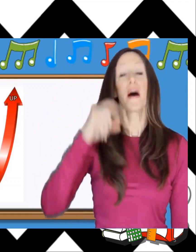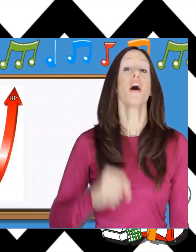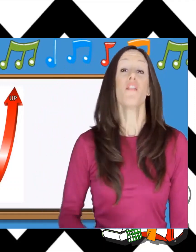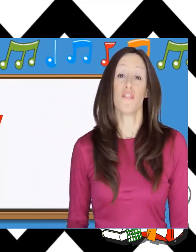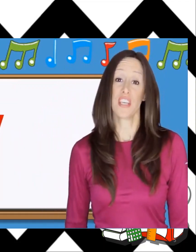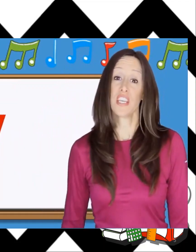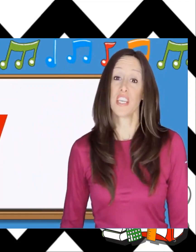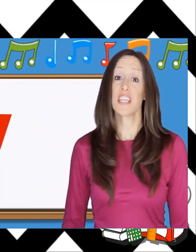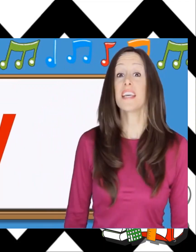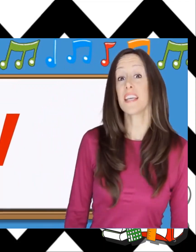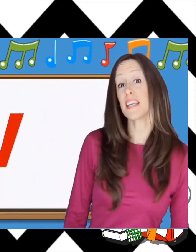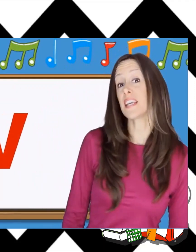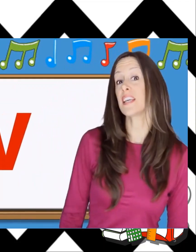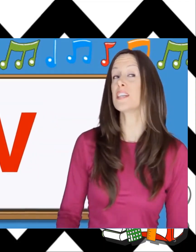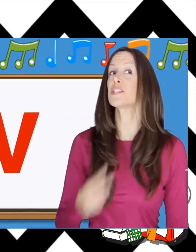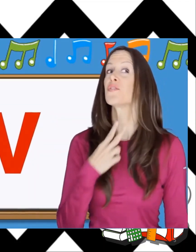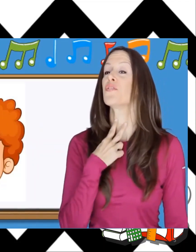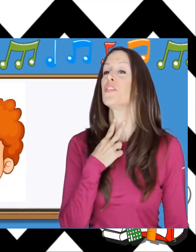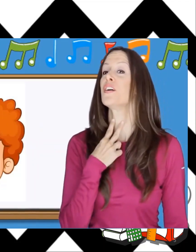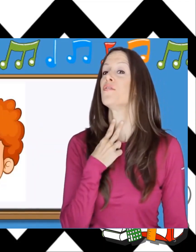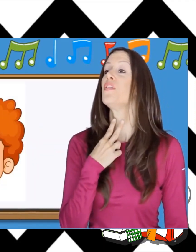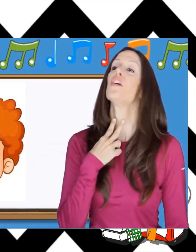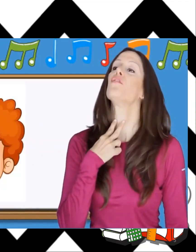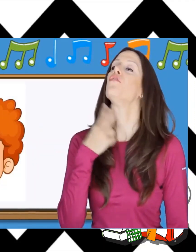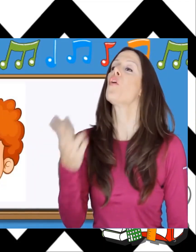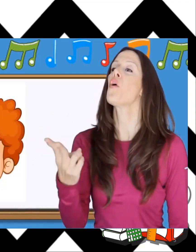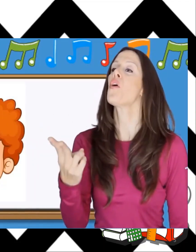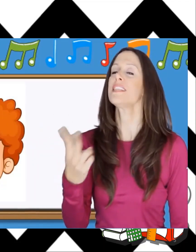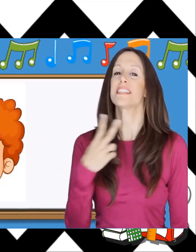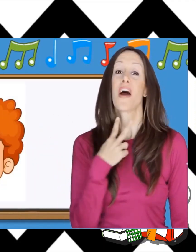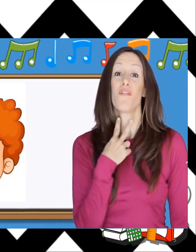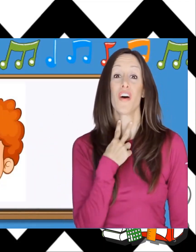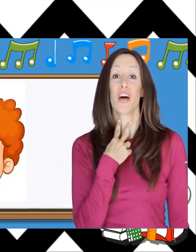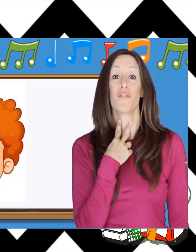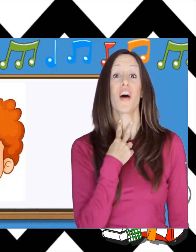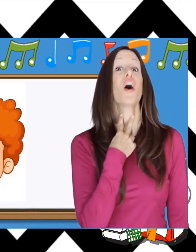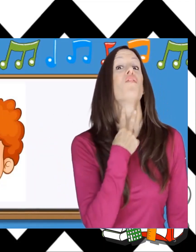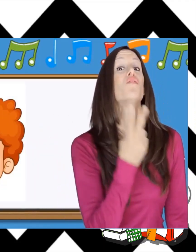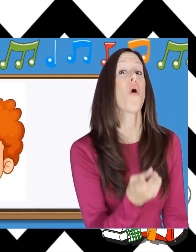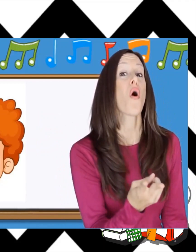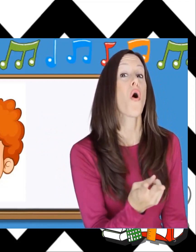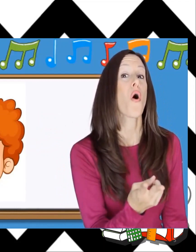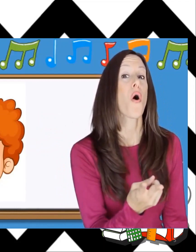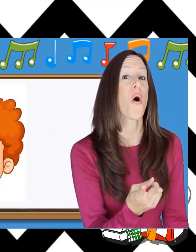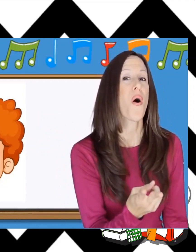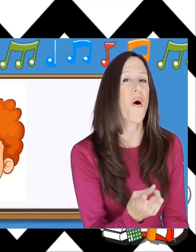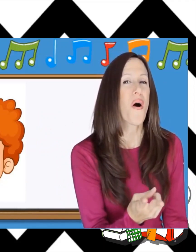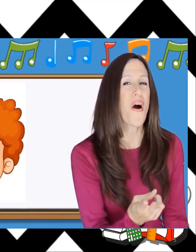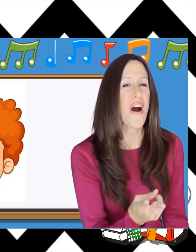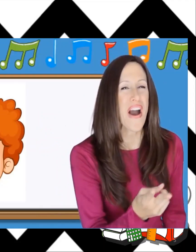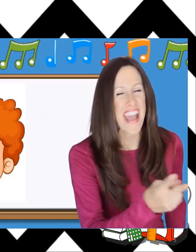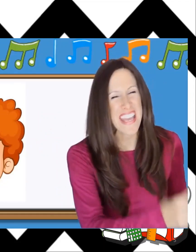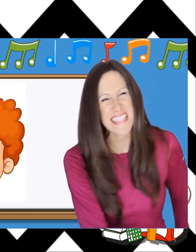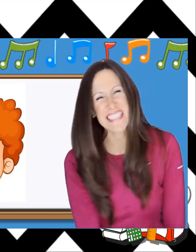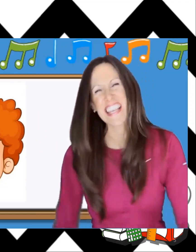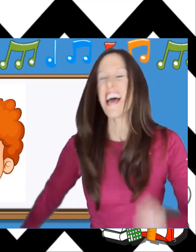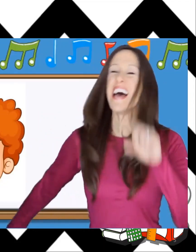up. V is for the voice, the